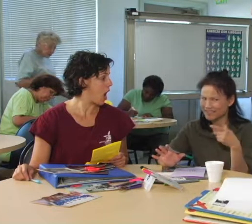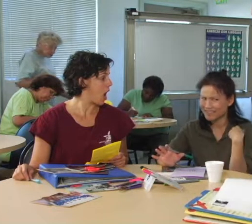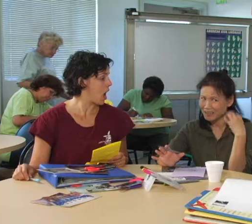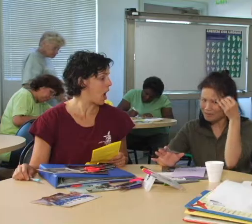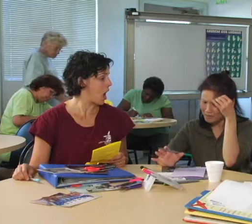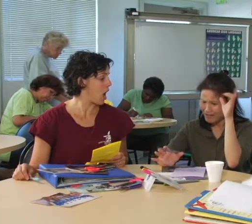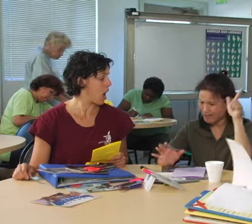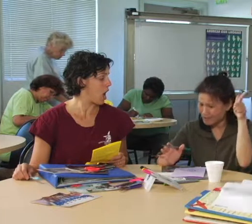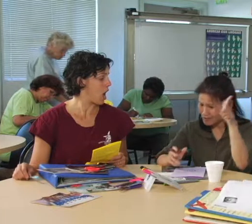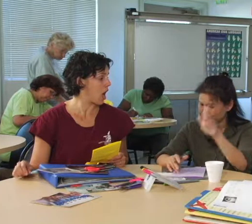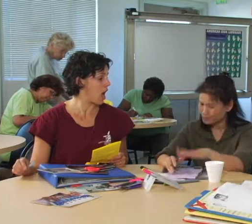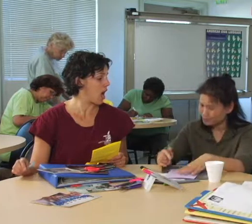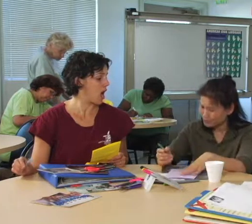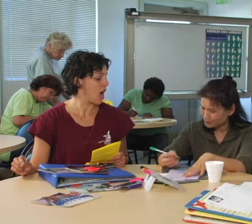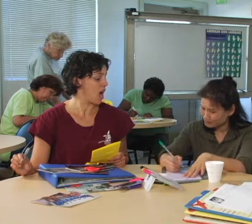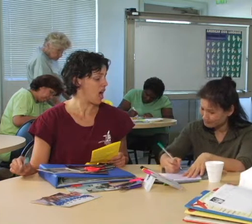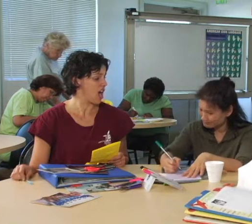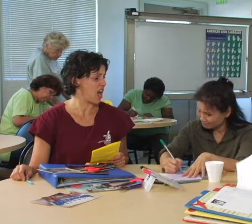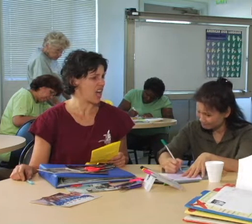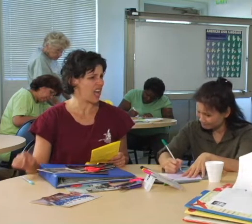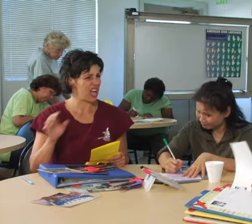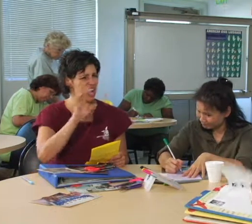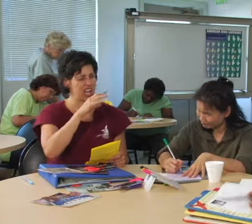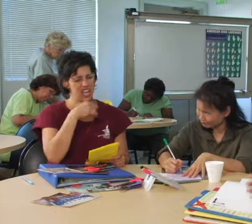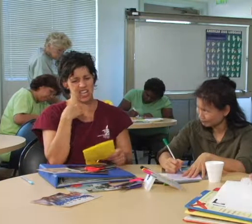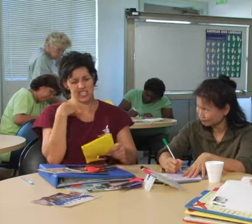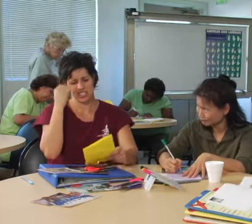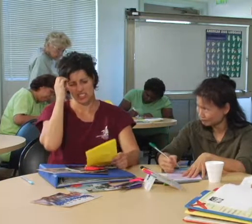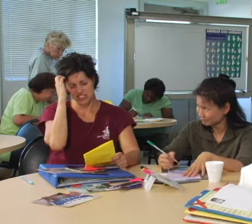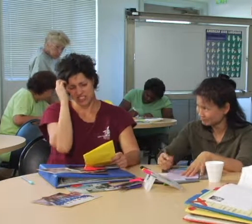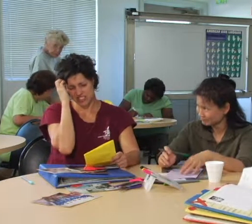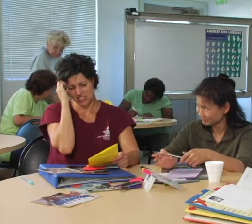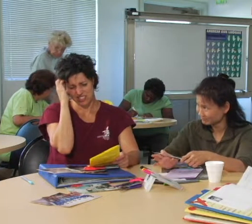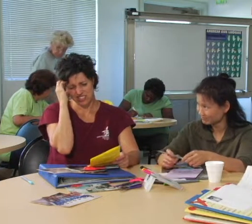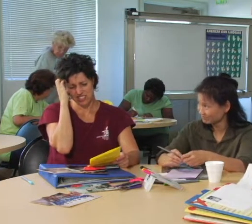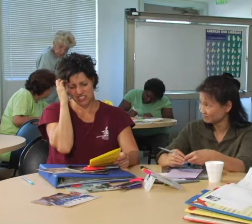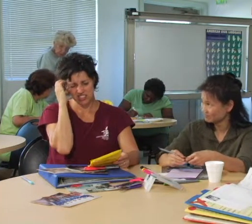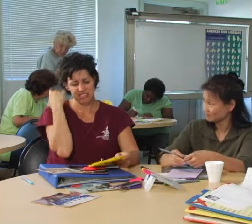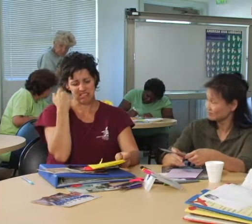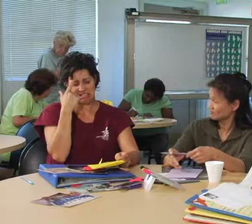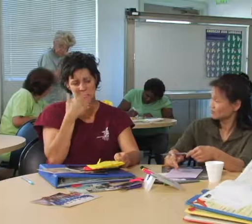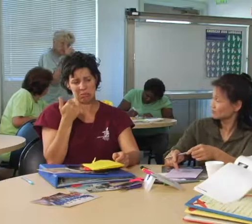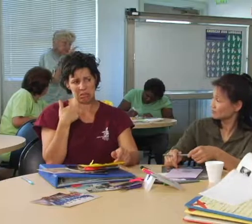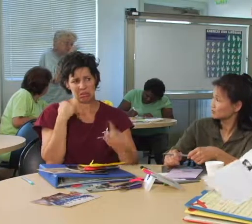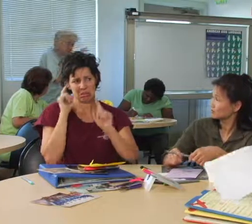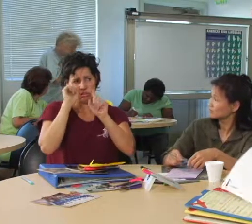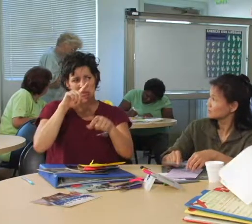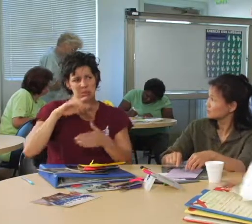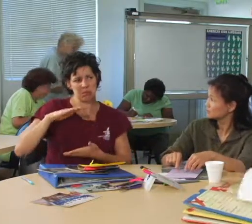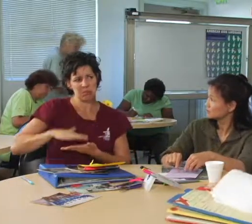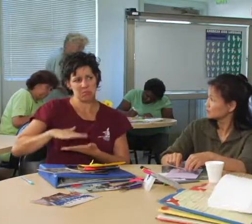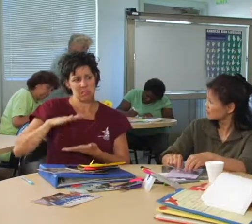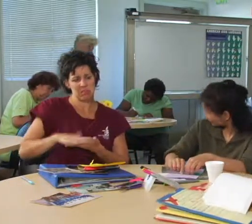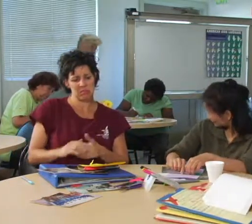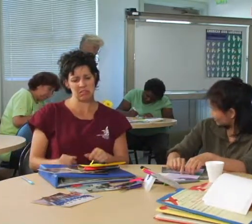father either. You're too funny. Nice. But you really ought to get a mammogram if you haven't done it